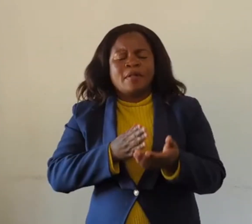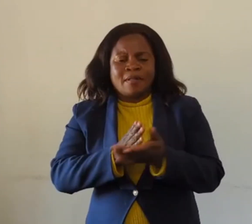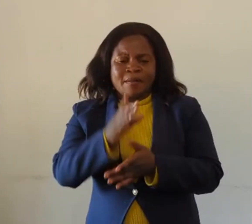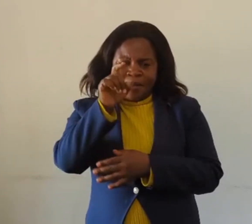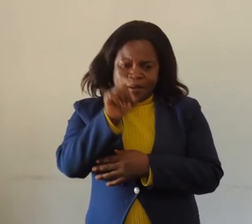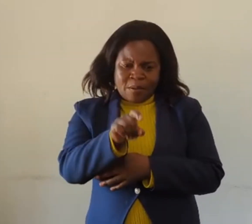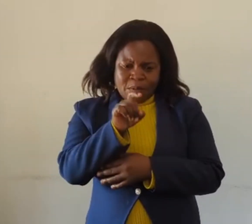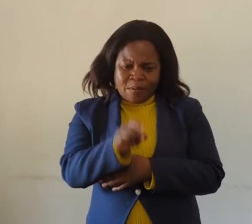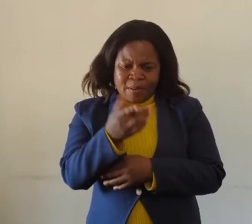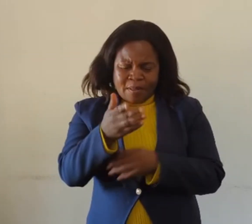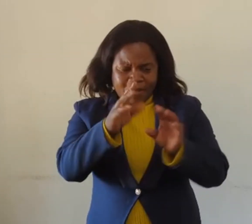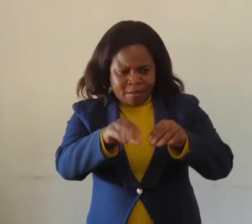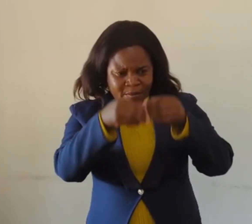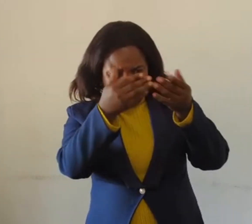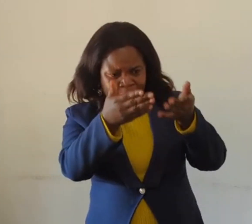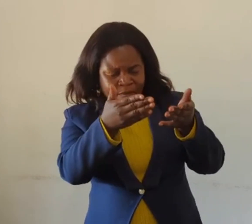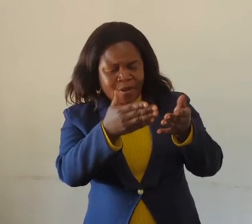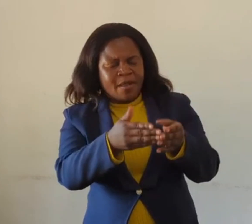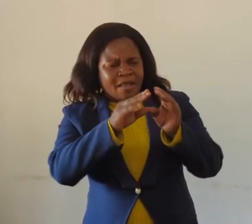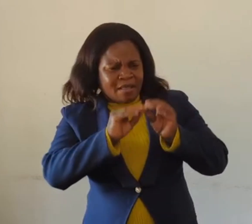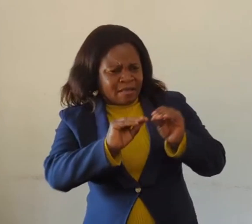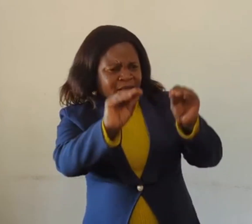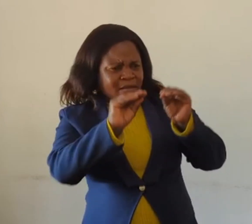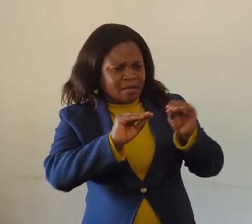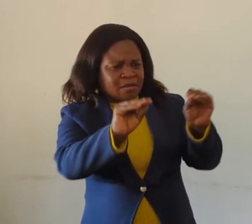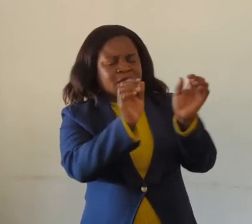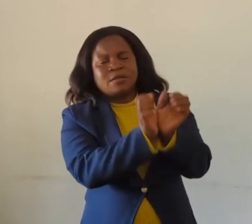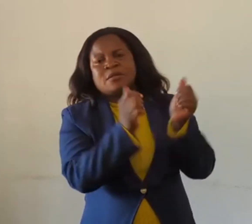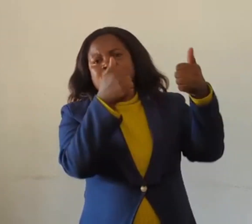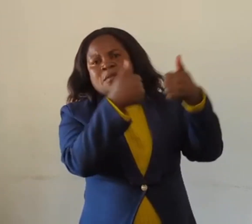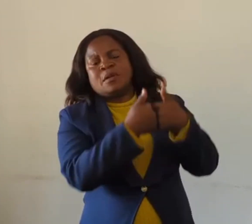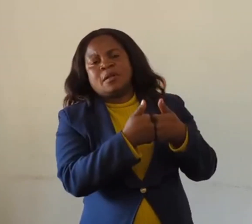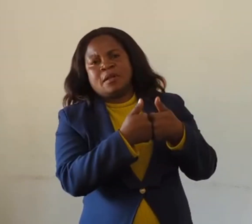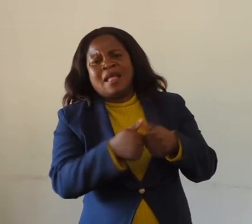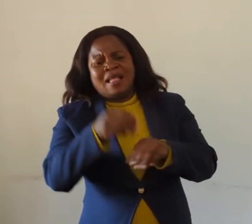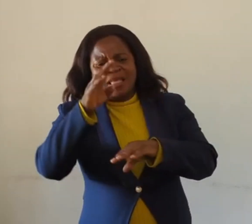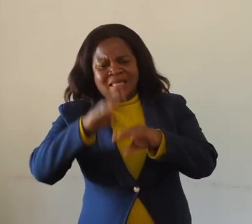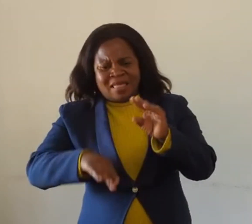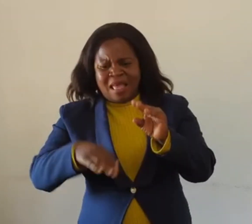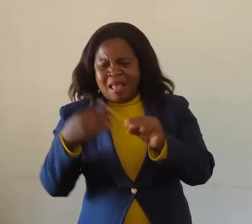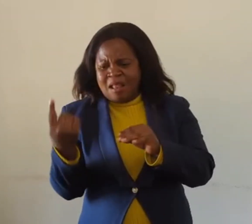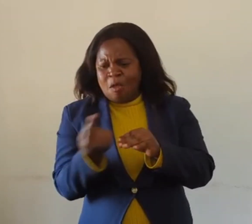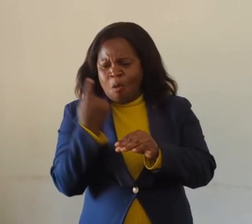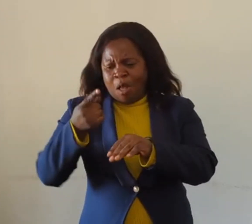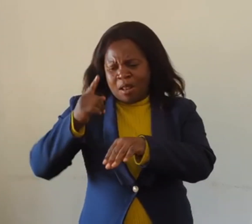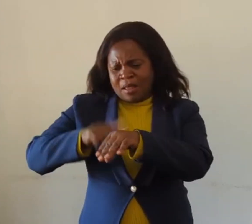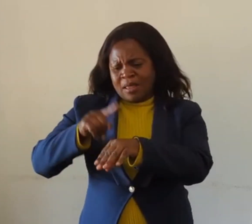to provide voter education generally, rather than only during an election